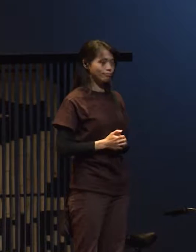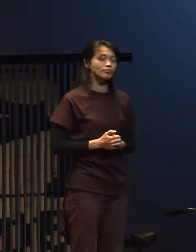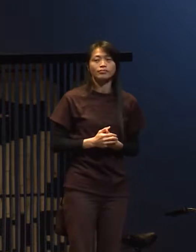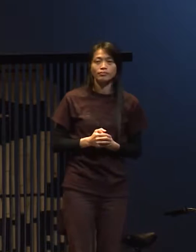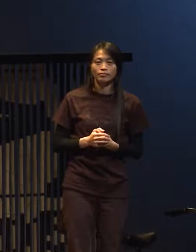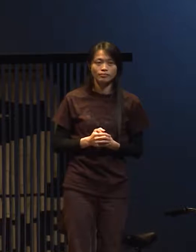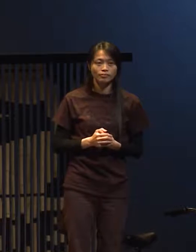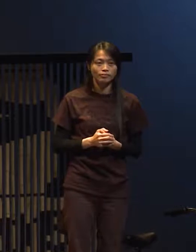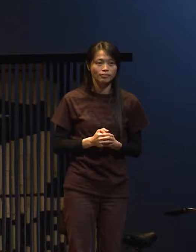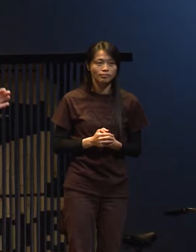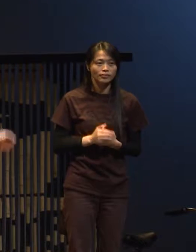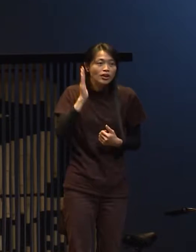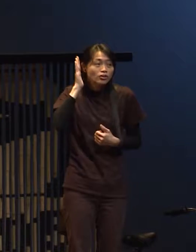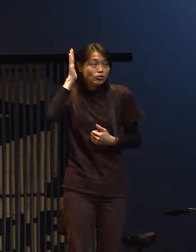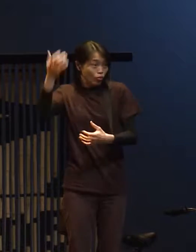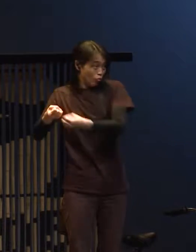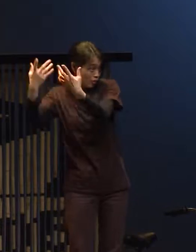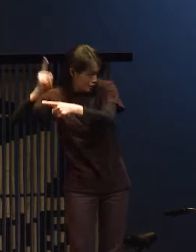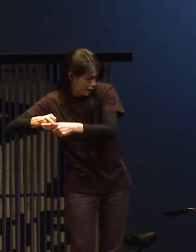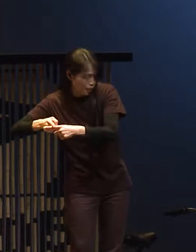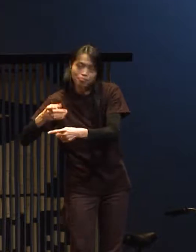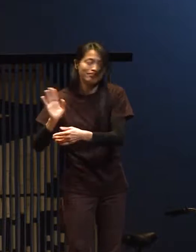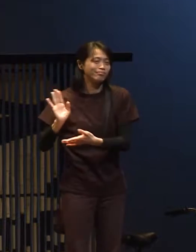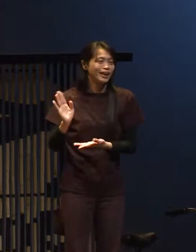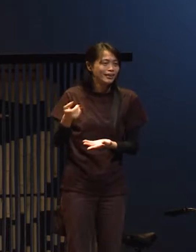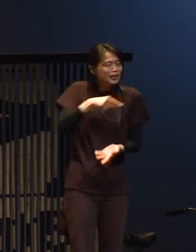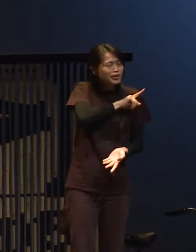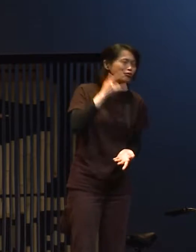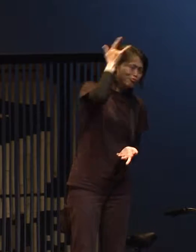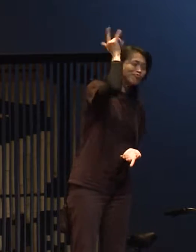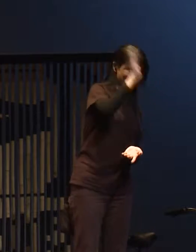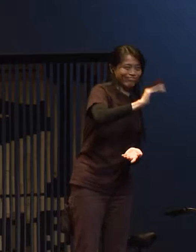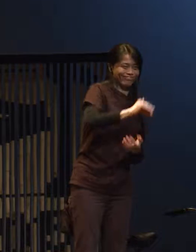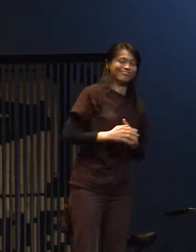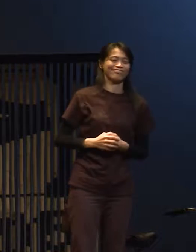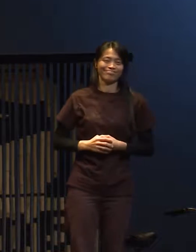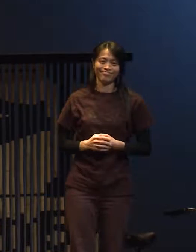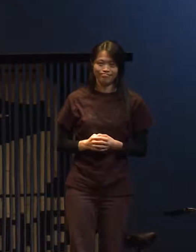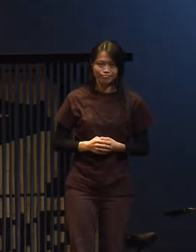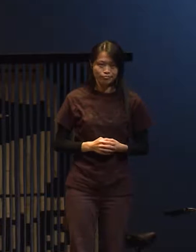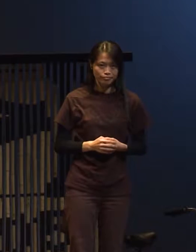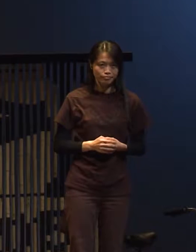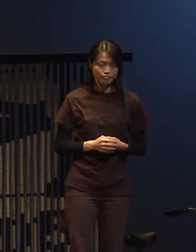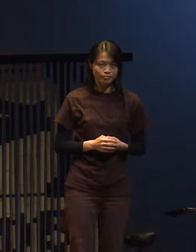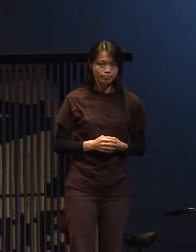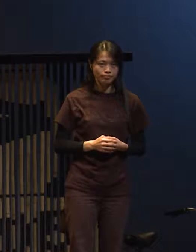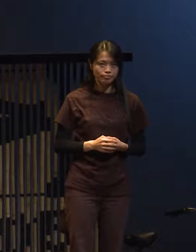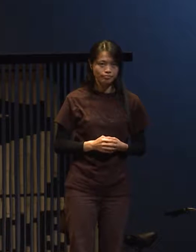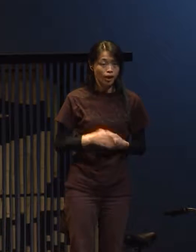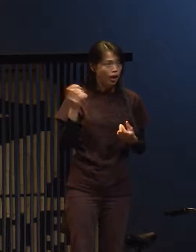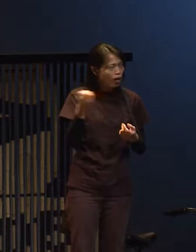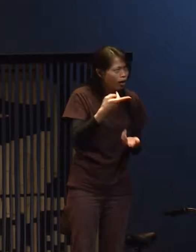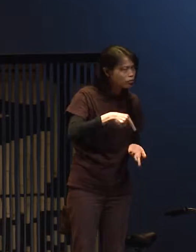also imagine other future pictures. We could imagine different ways of living together. We